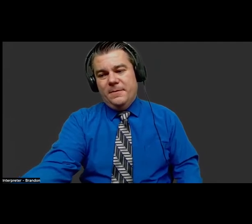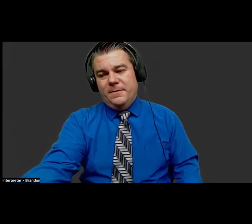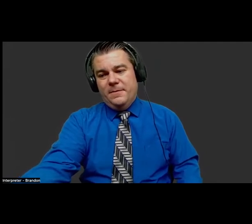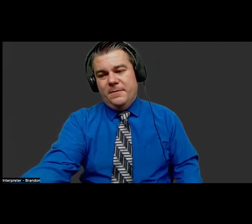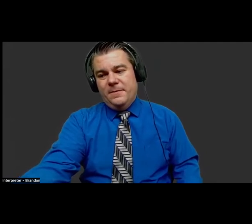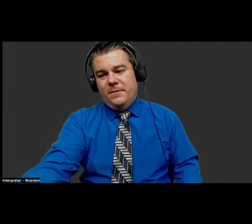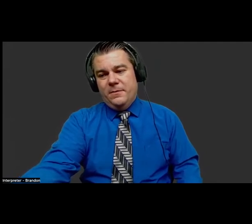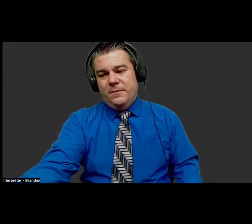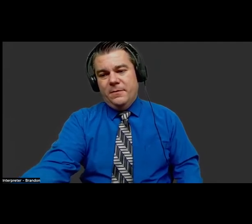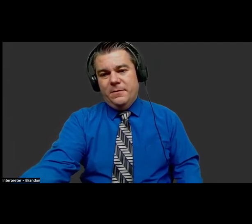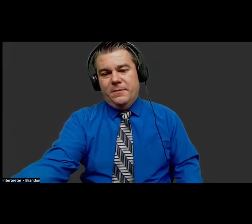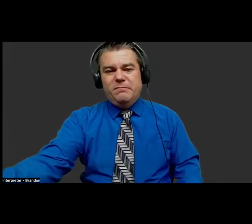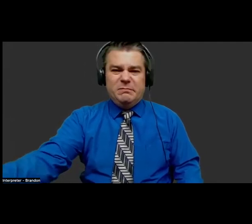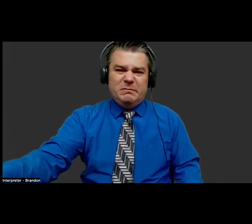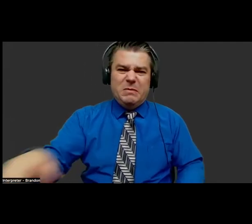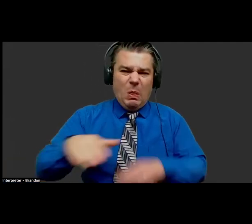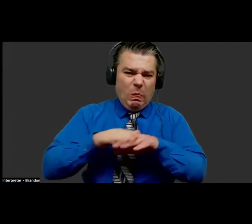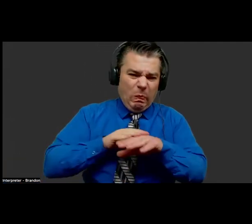it's running slow.